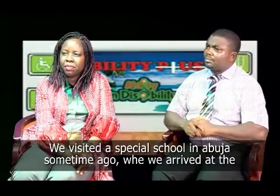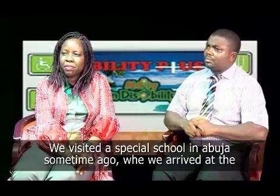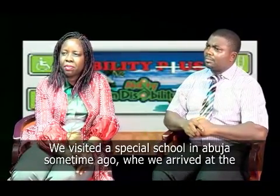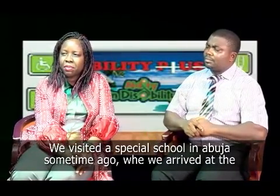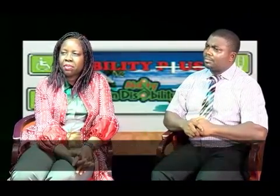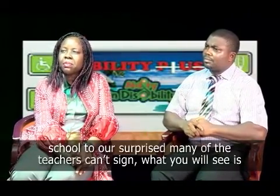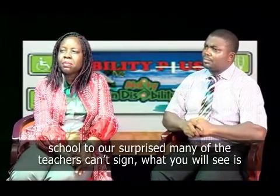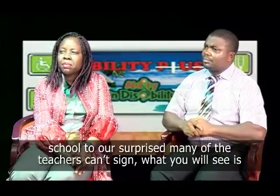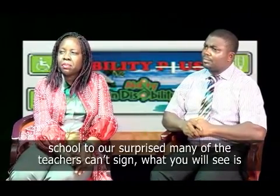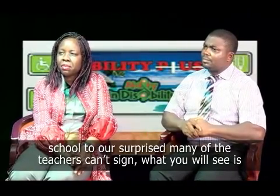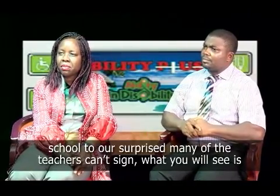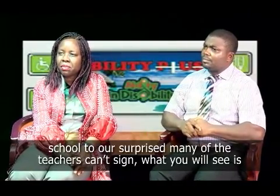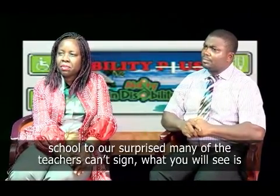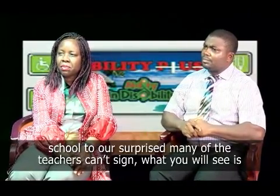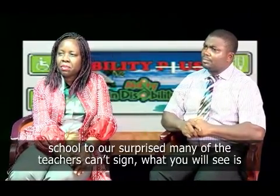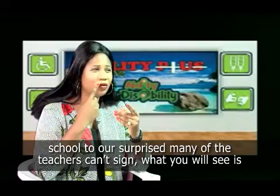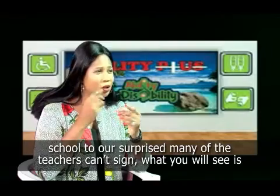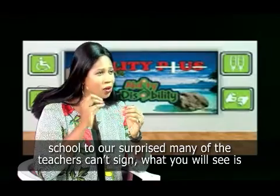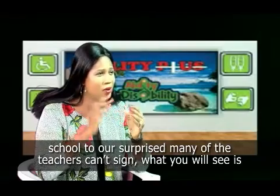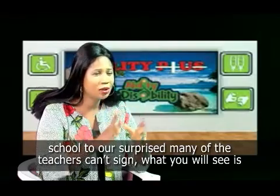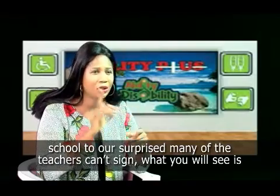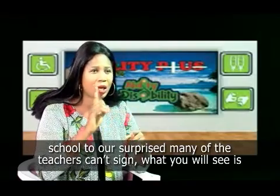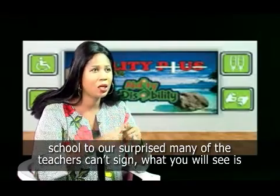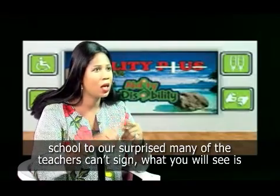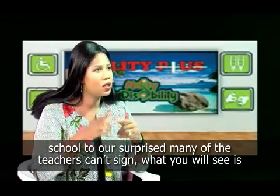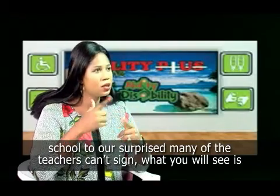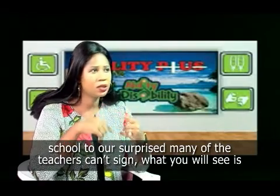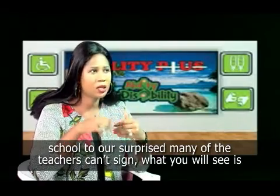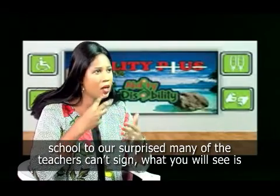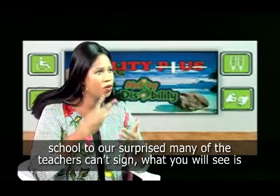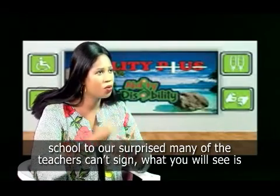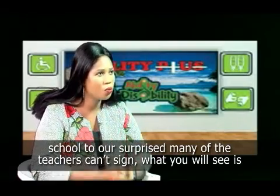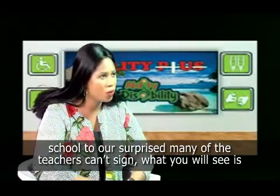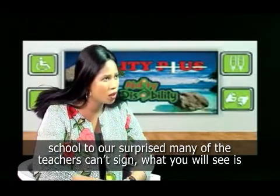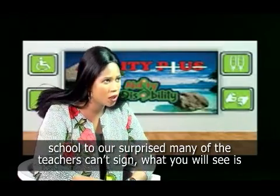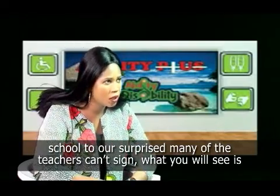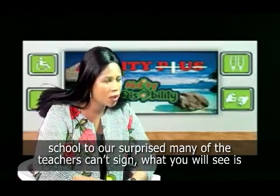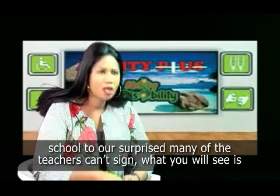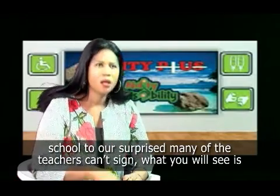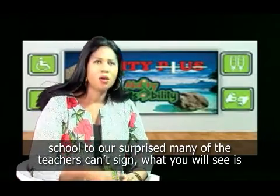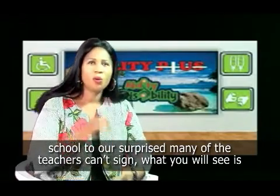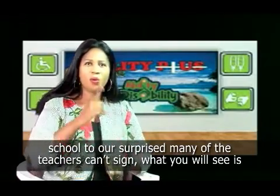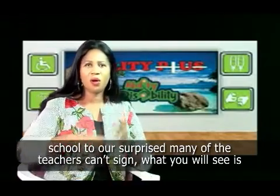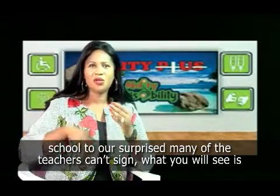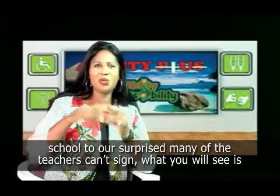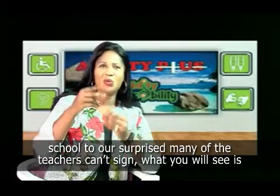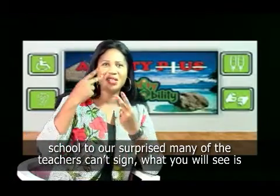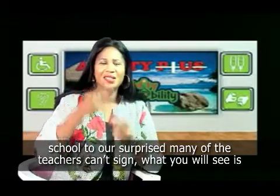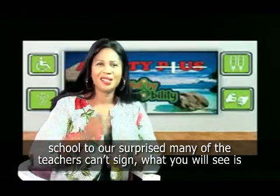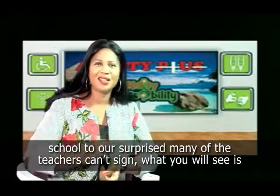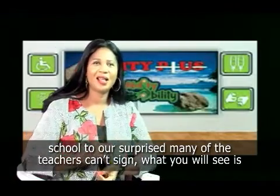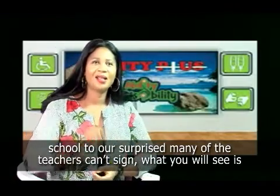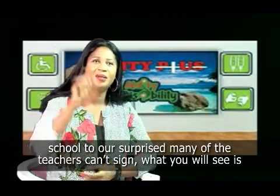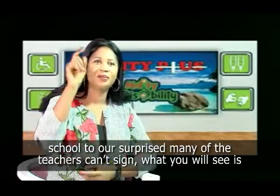school, to our surprise, many of the teachers can't sign well. What you will